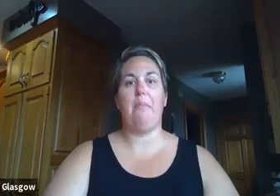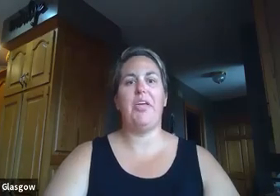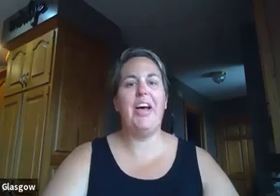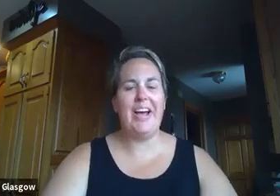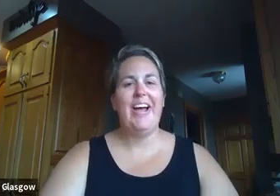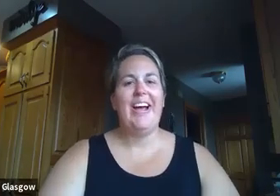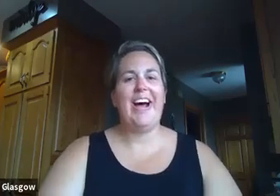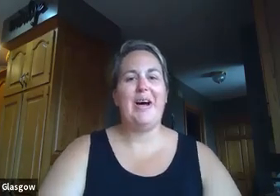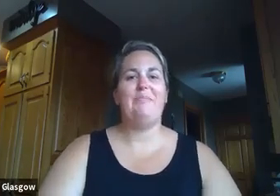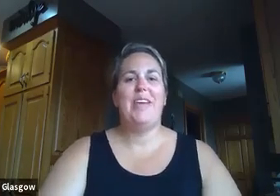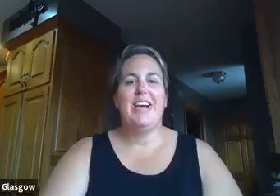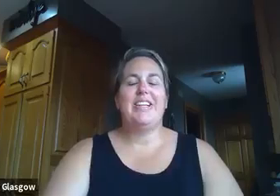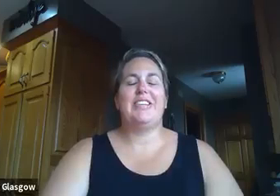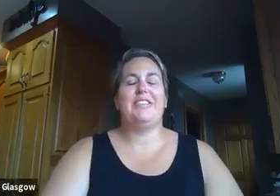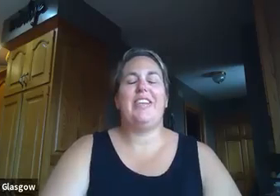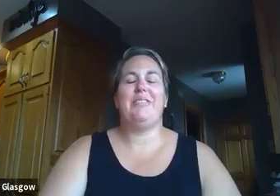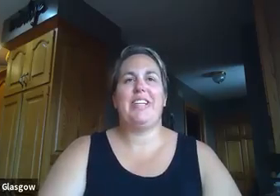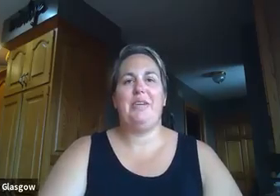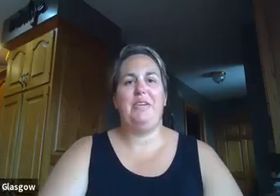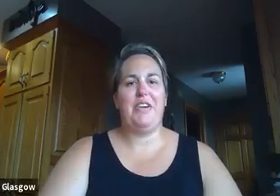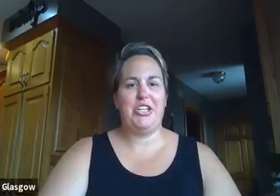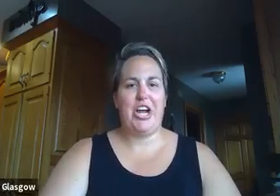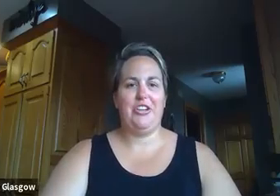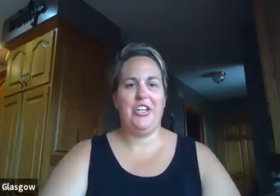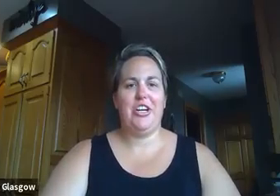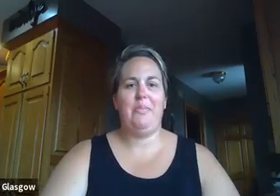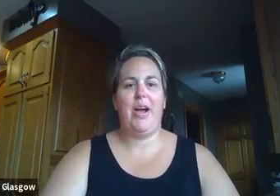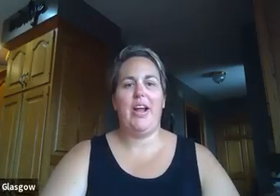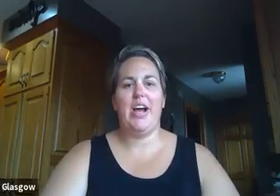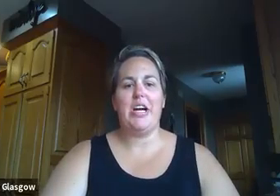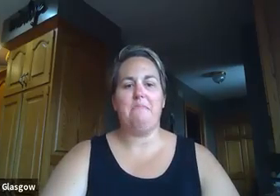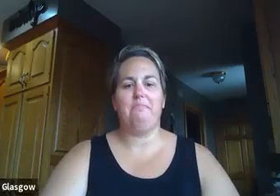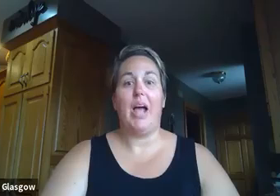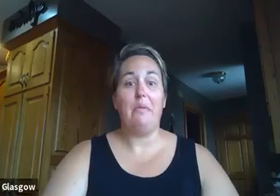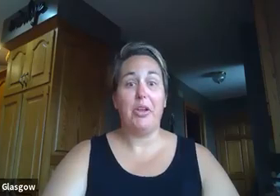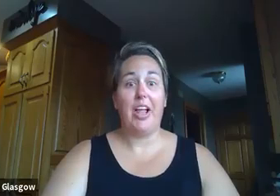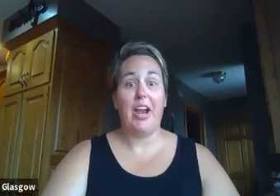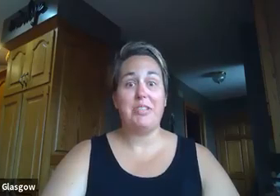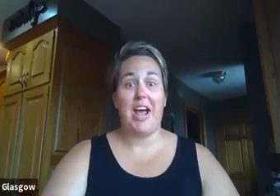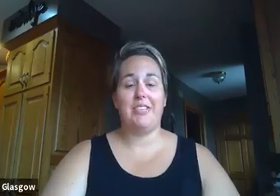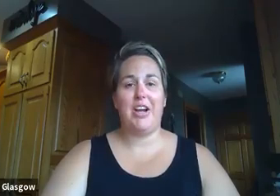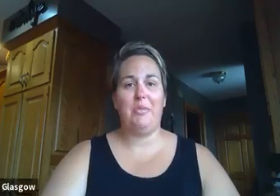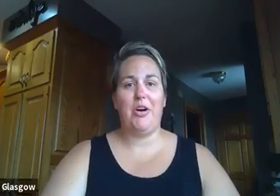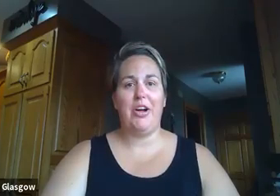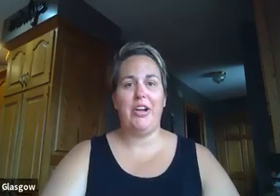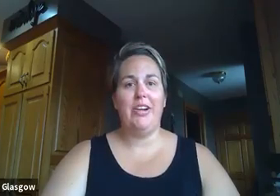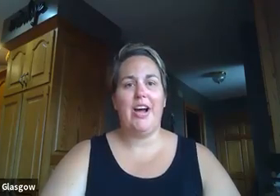in-depth. So sign language can be very challenging, but I'm really glad I was asked to come